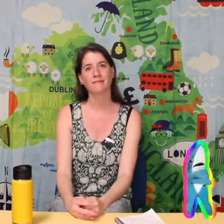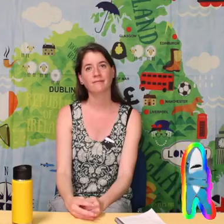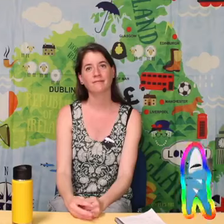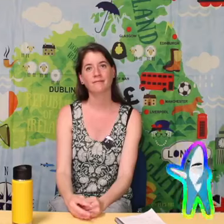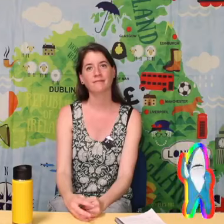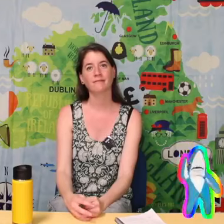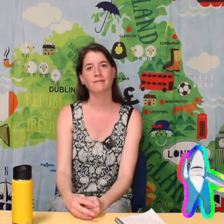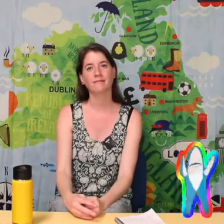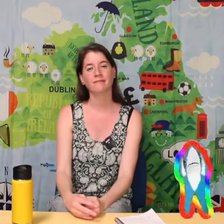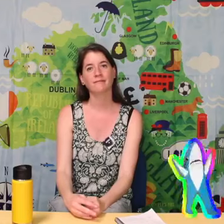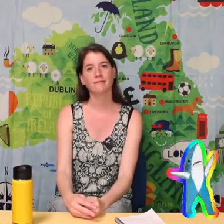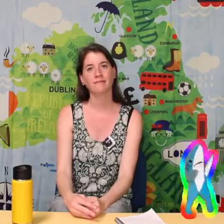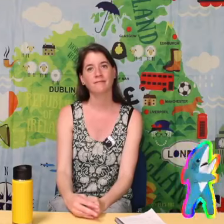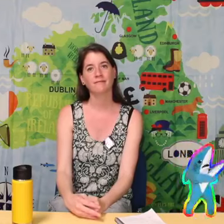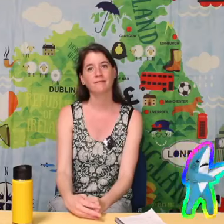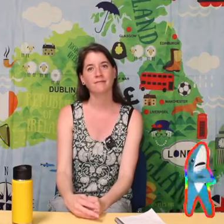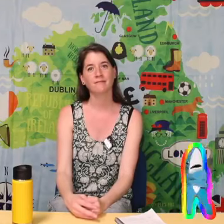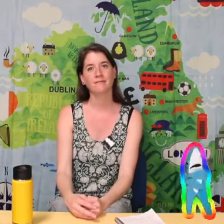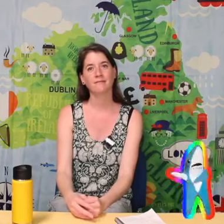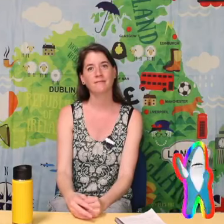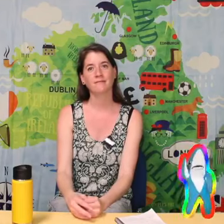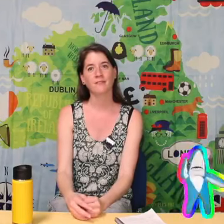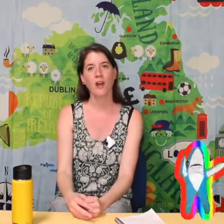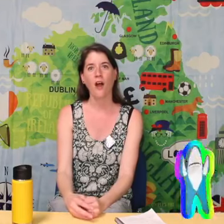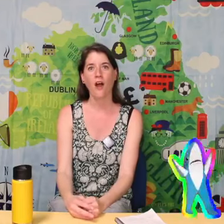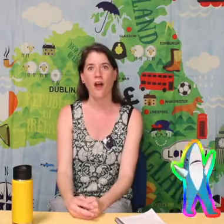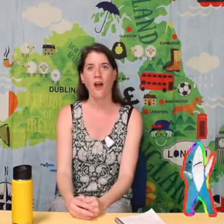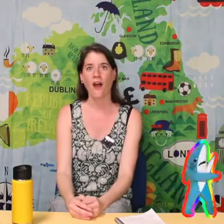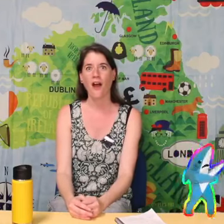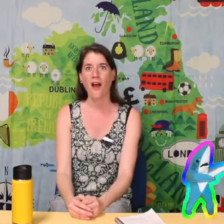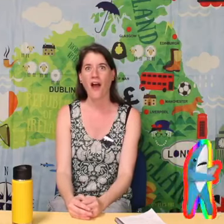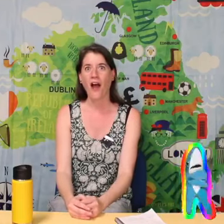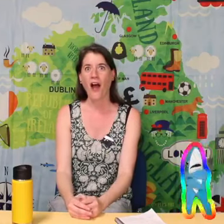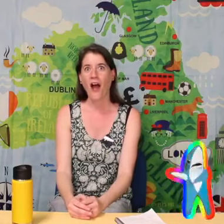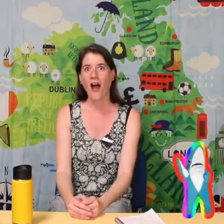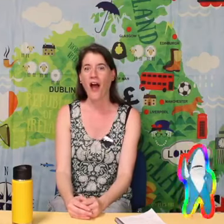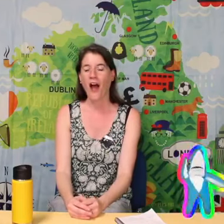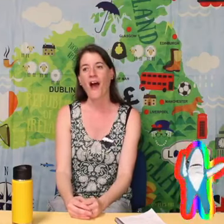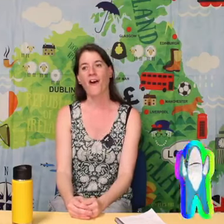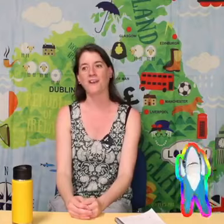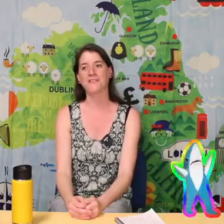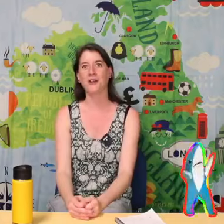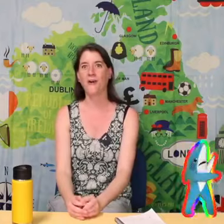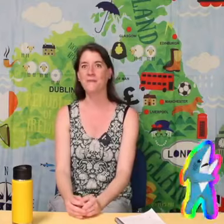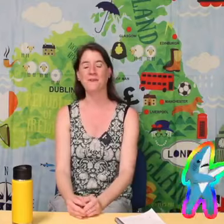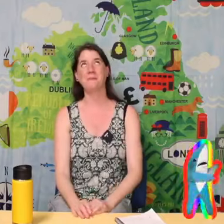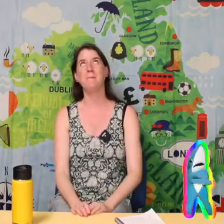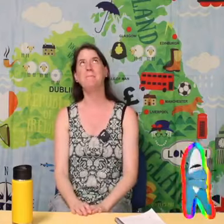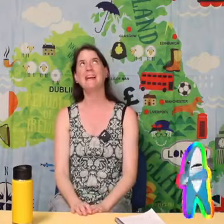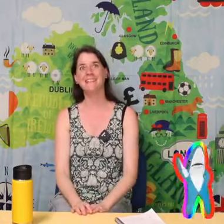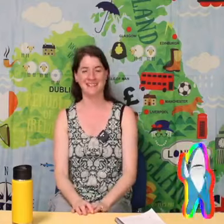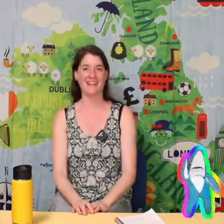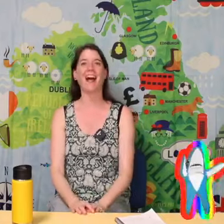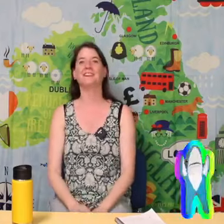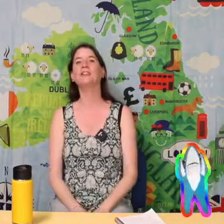then bound to receive a bunch of signed items, so I might see. Oh, Tom, that would be amazing. I'd love